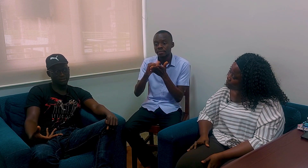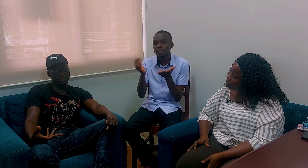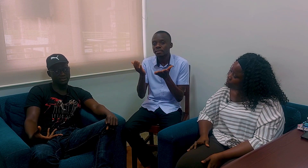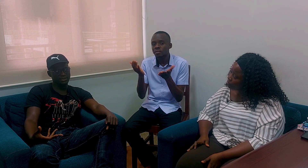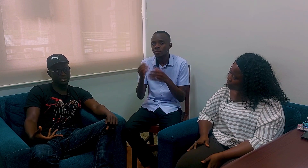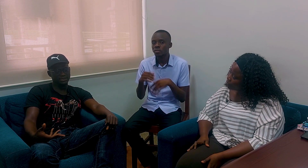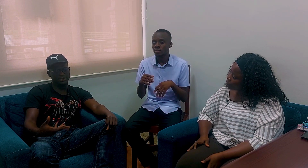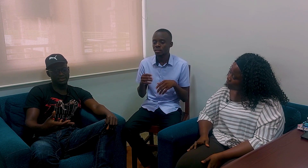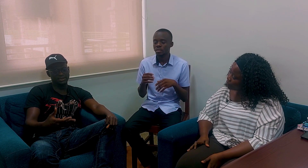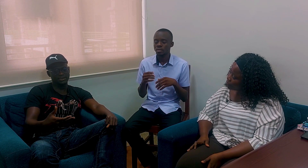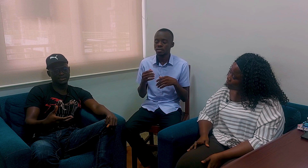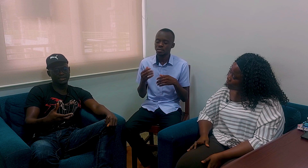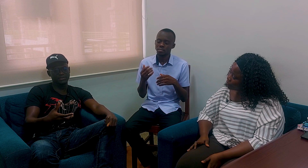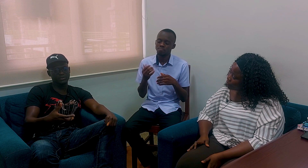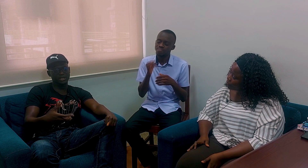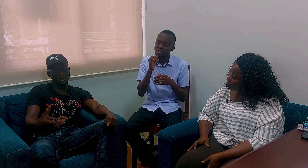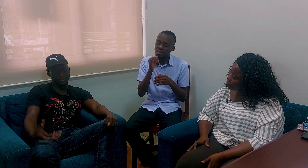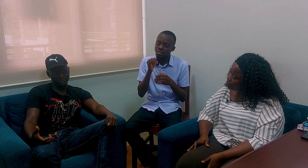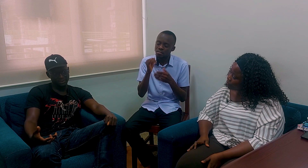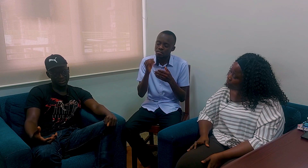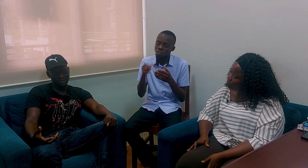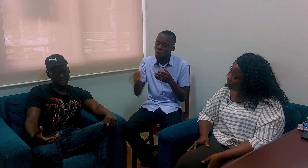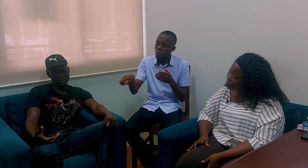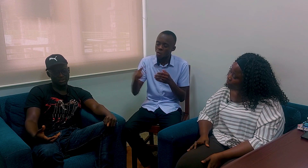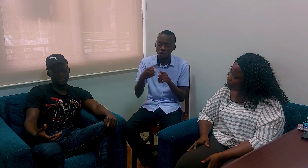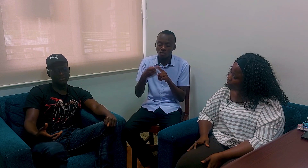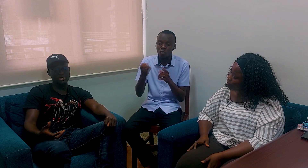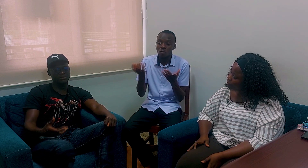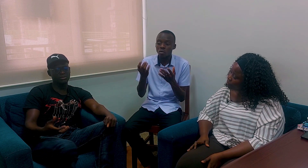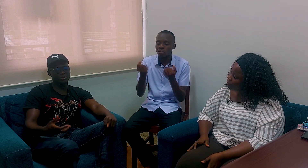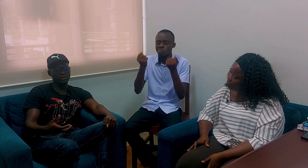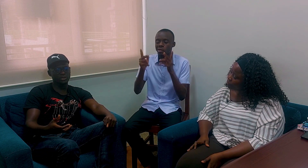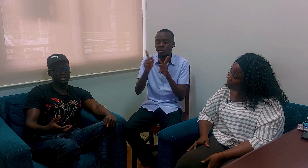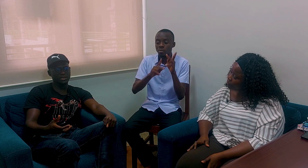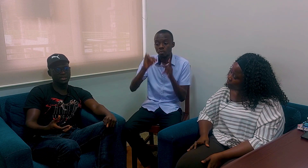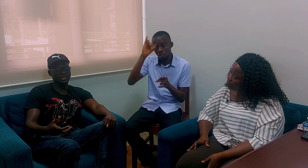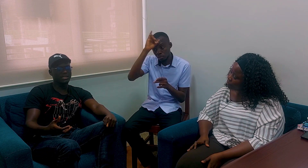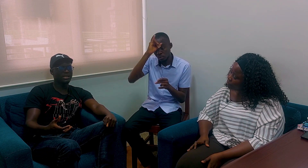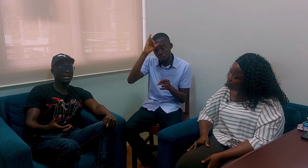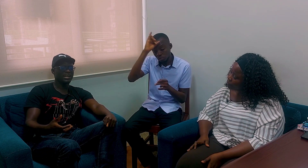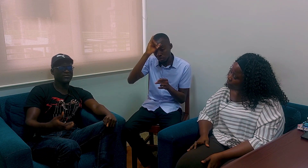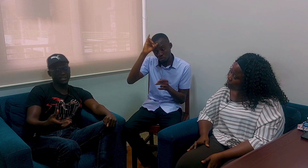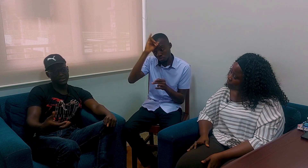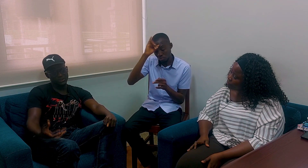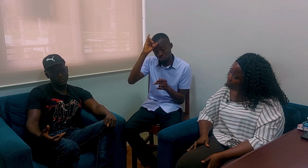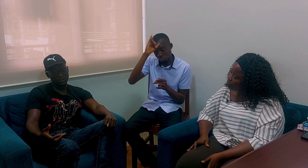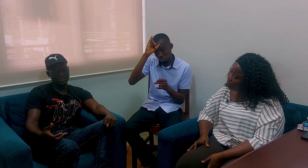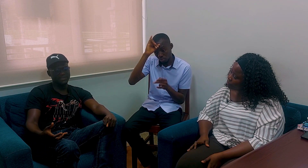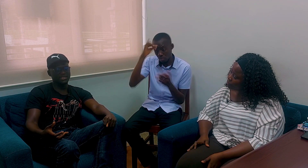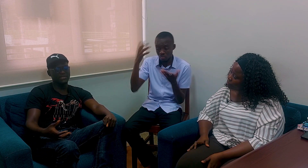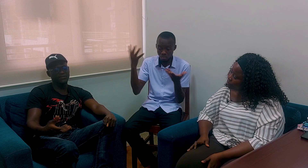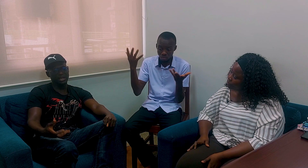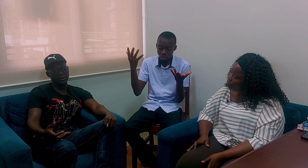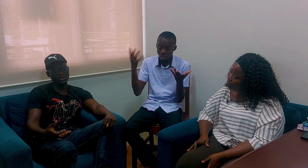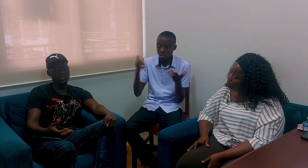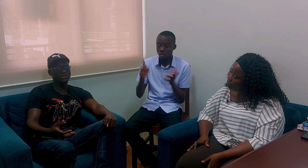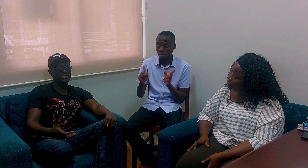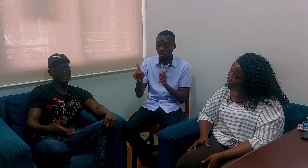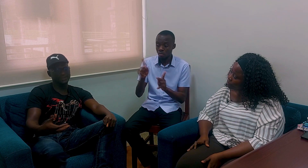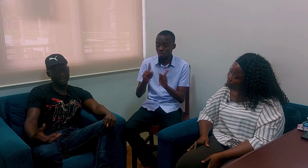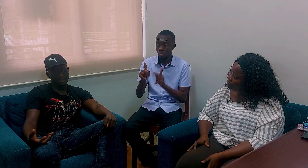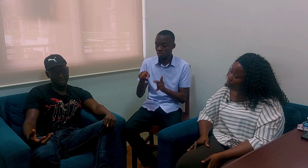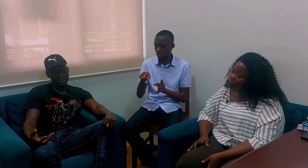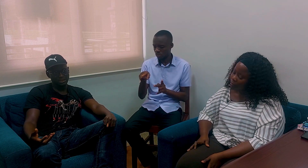human thing, right? It stems from ignorance. So the truth is, people usually are averse to, or you can say they fear what they